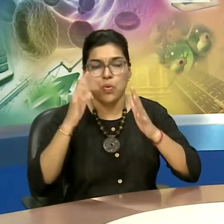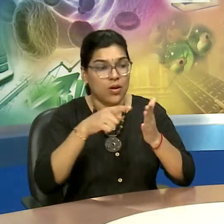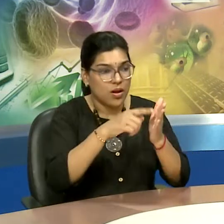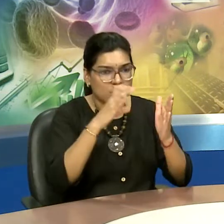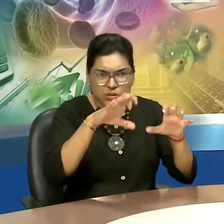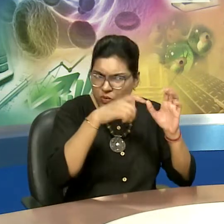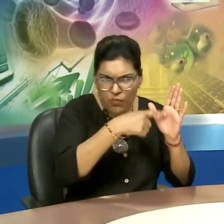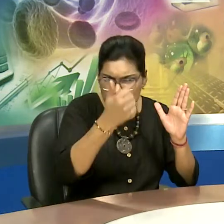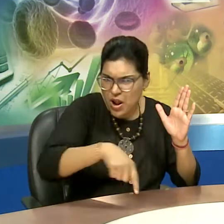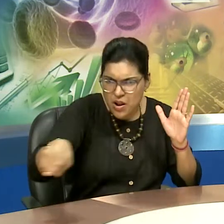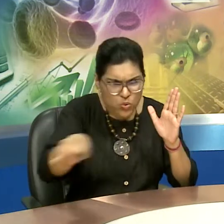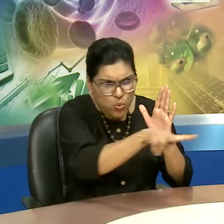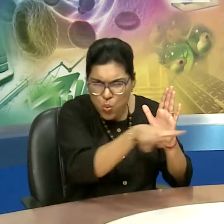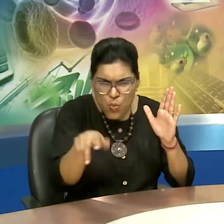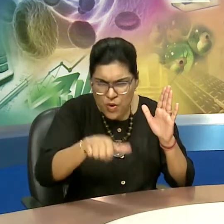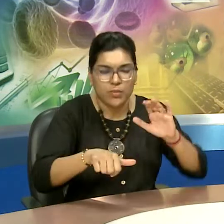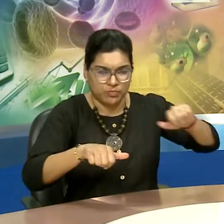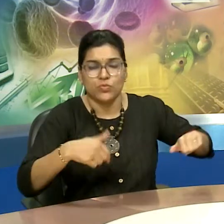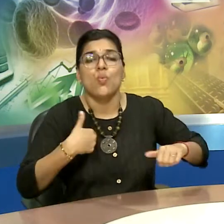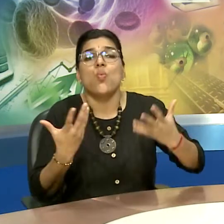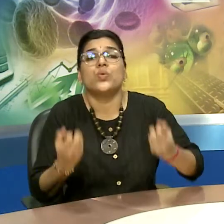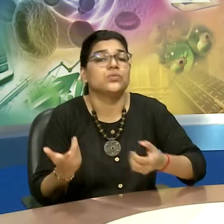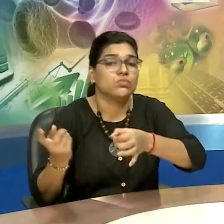any provision of the